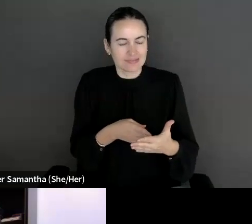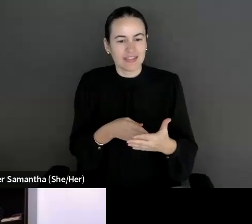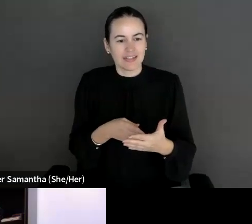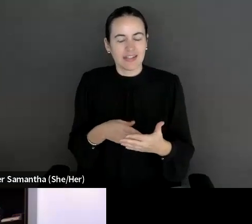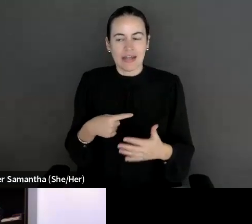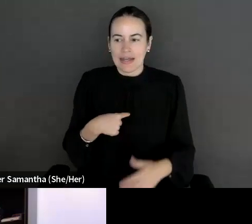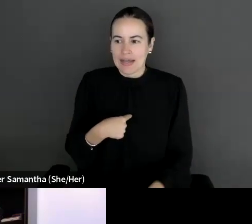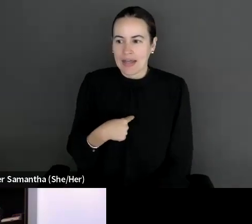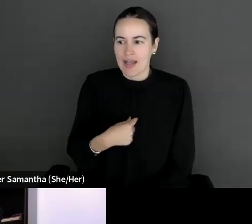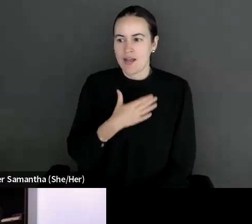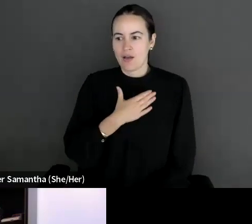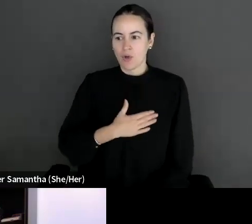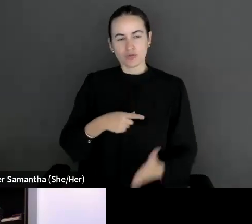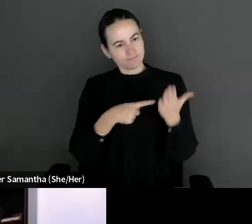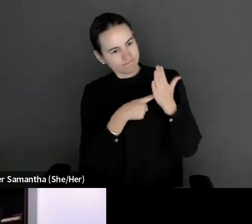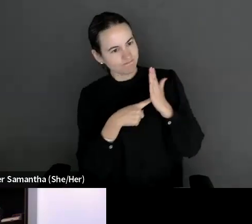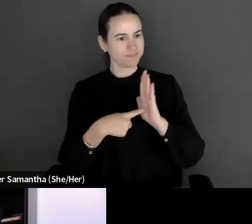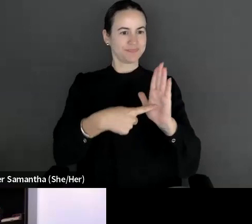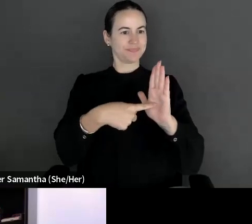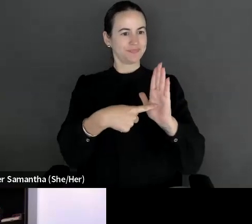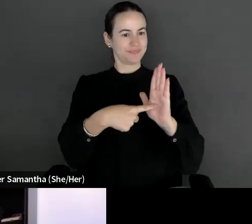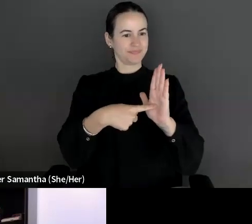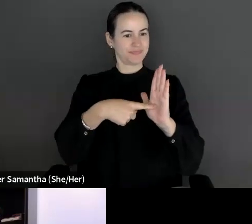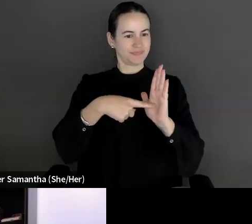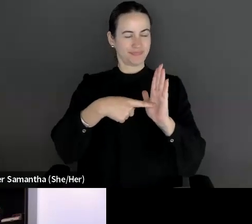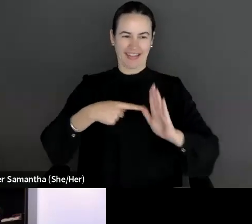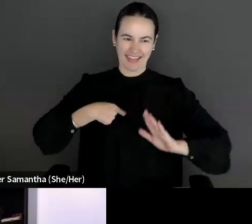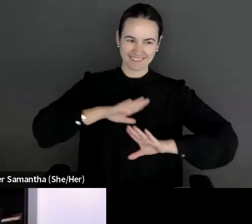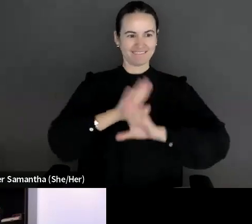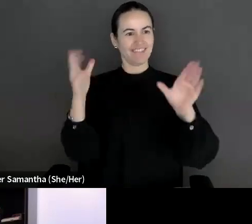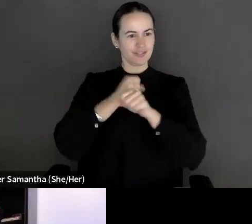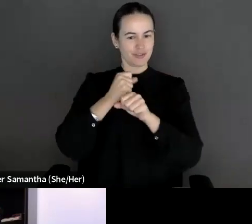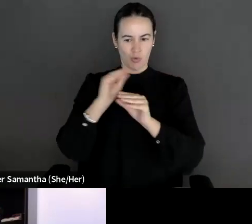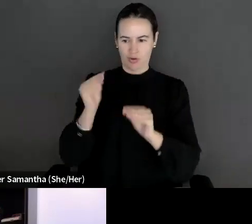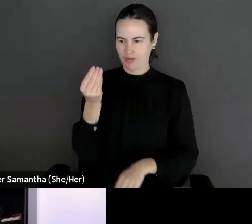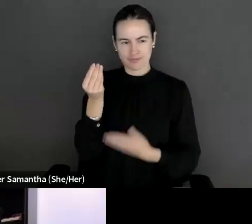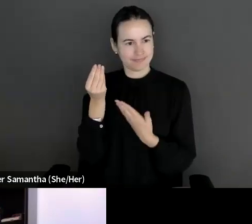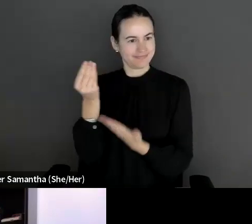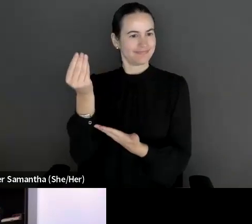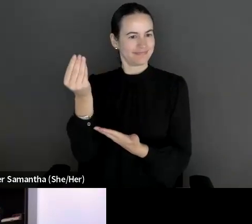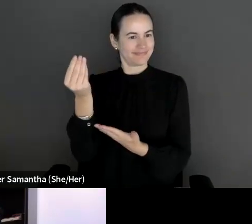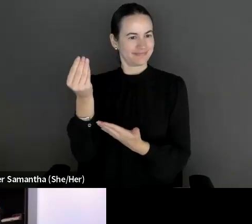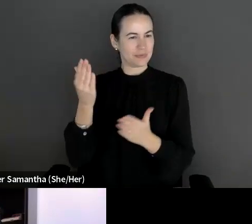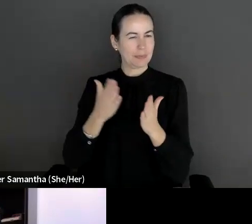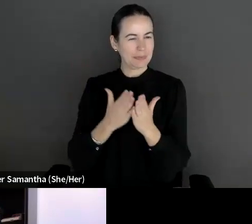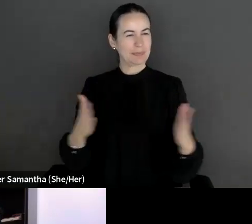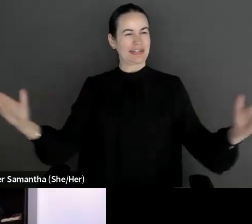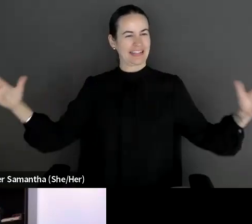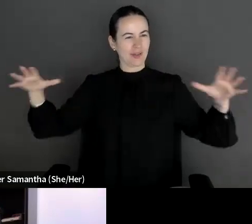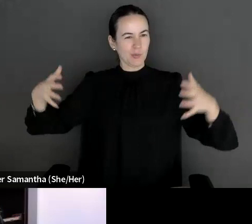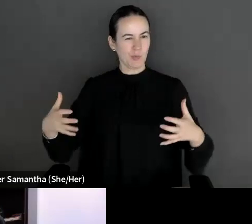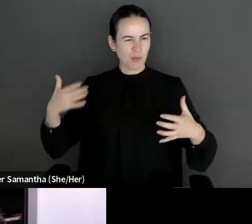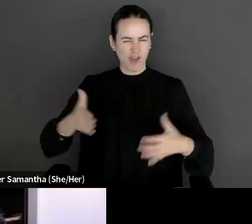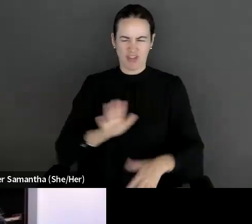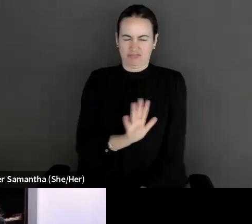to present the final product to big groups who tend normally to dislike the scales because